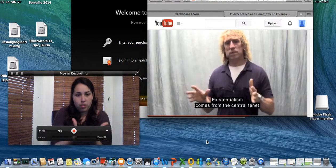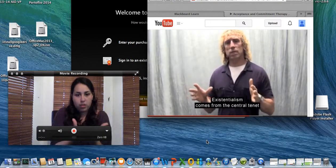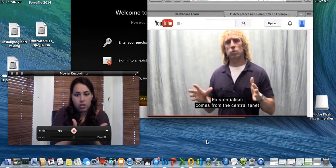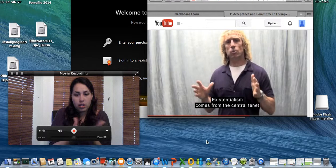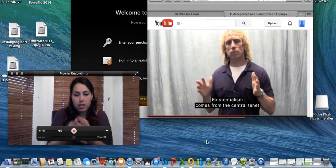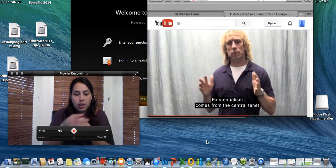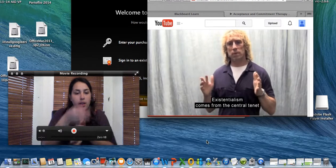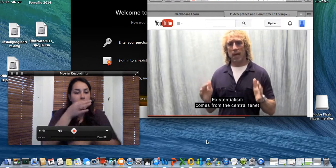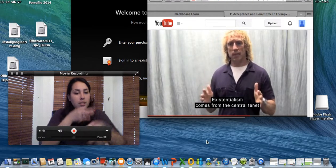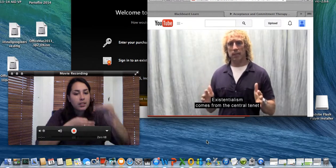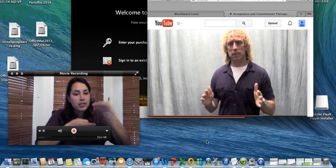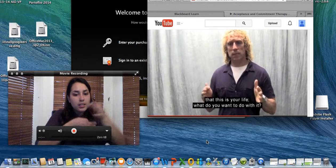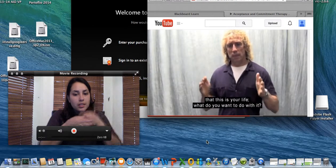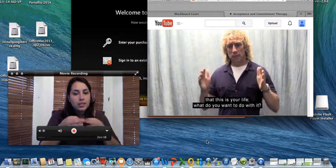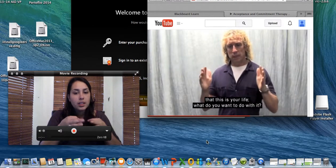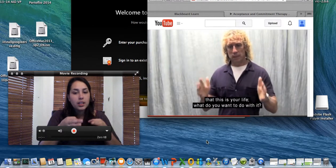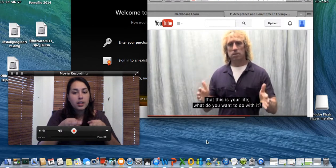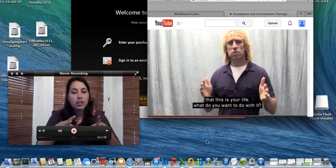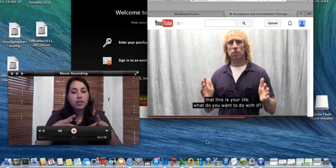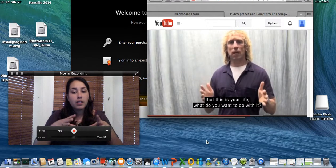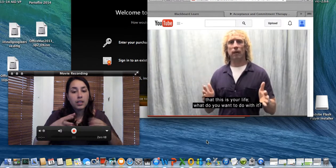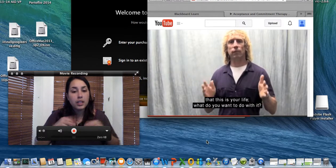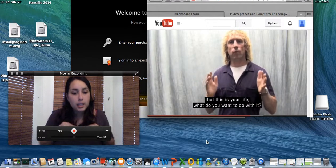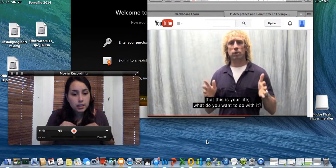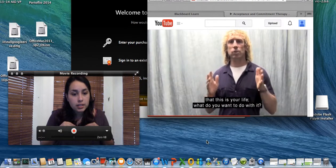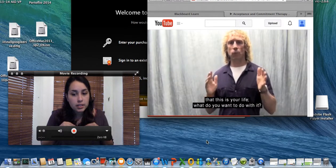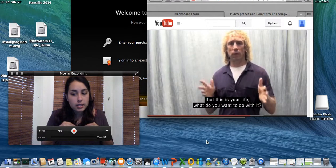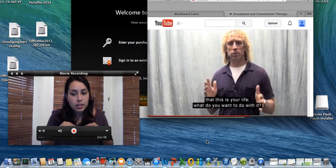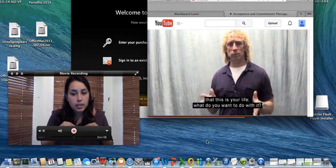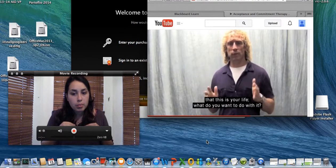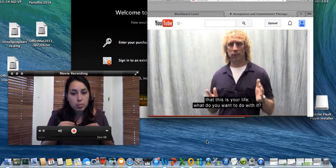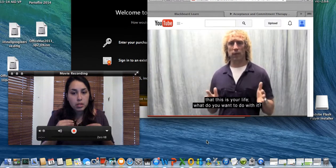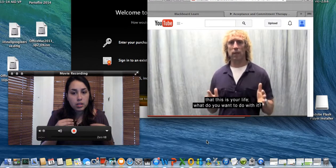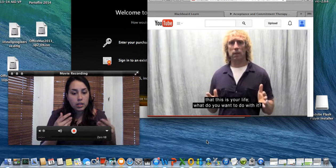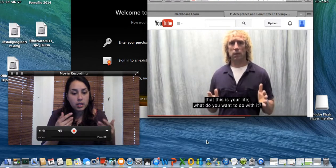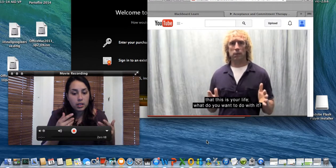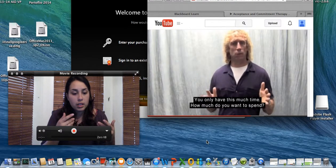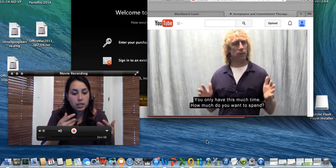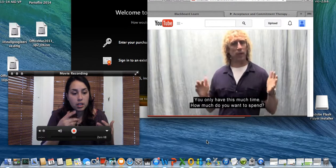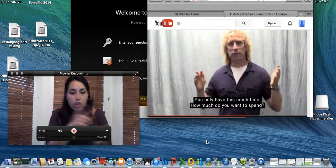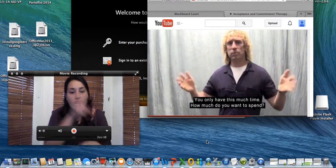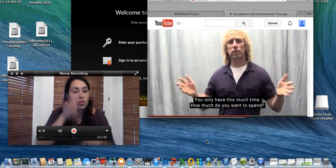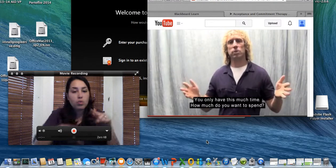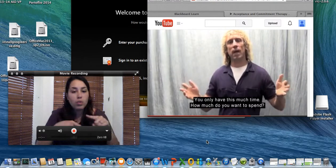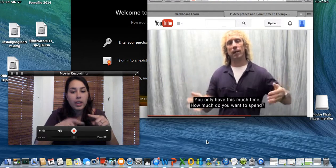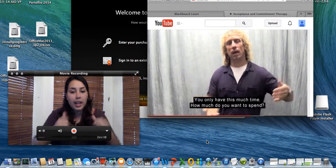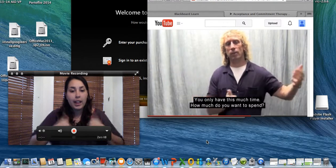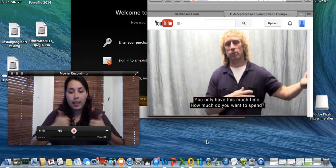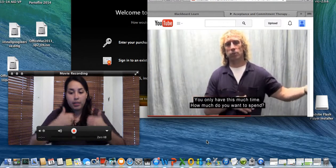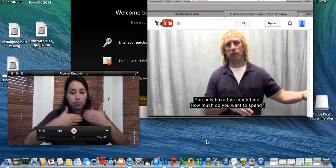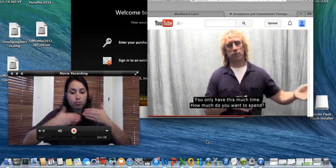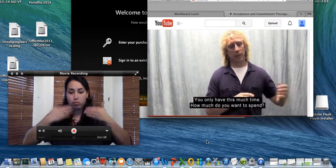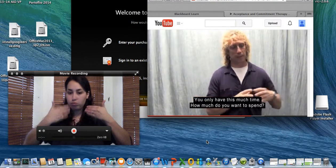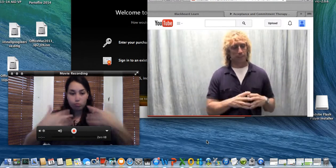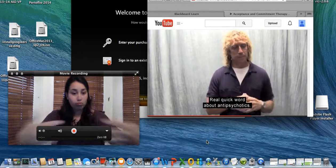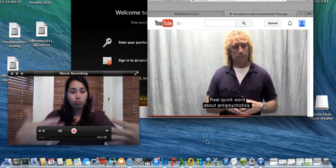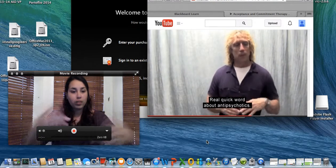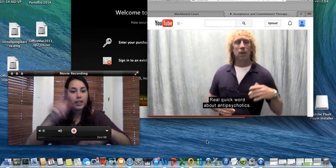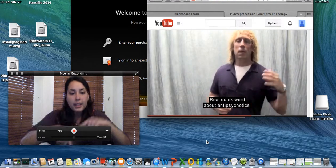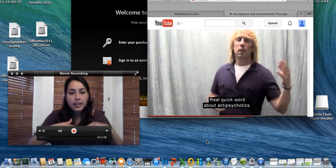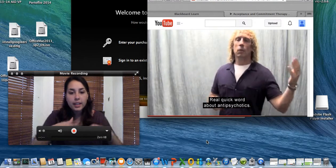comes from the central tenet that this is your life. What do you want to do with it? You only have this much time. How much do you want to